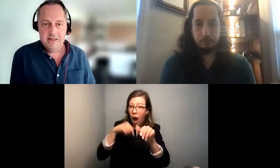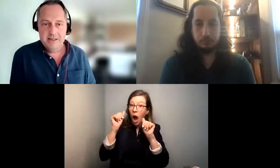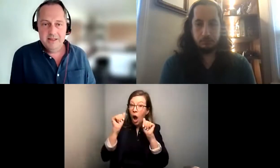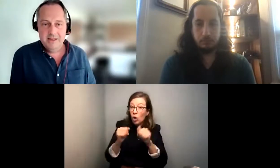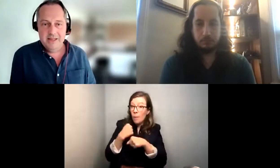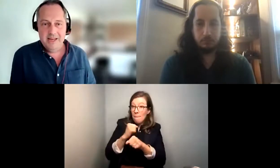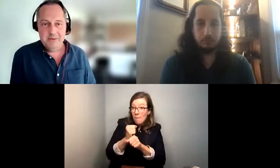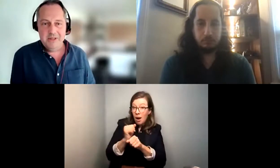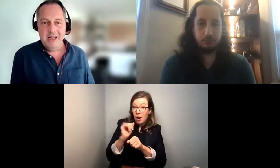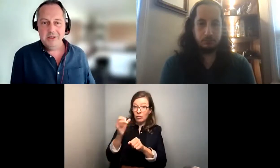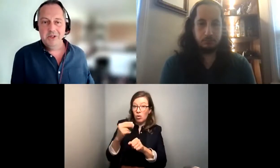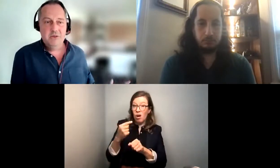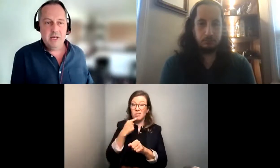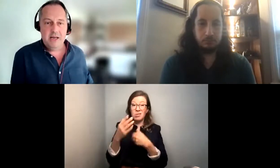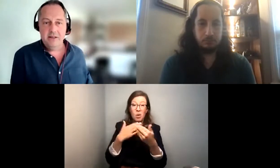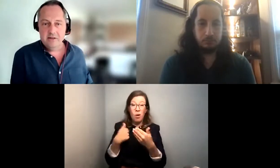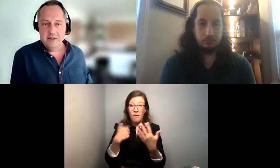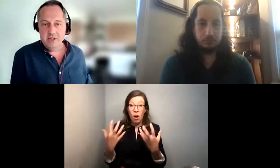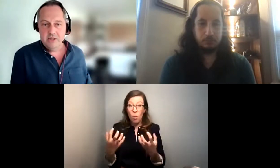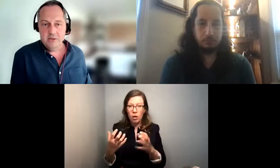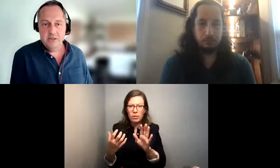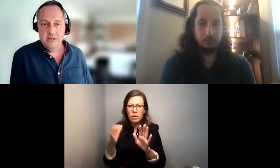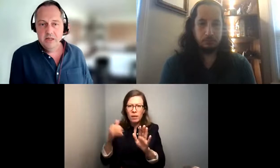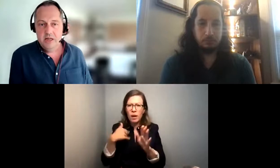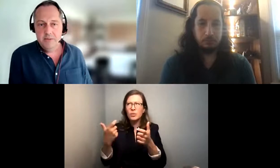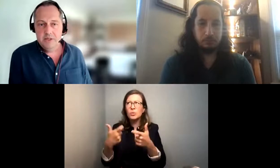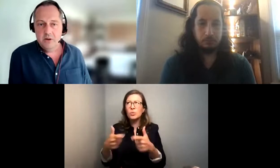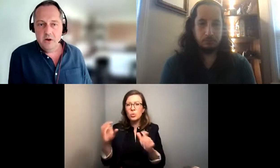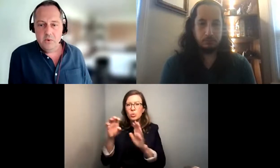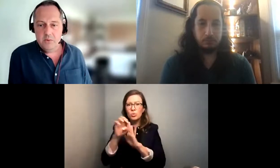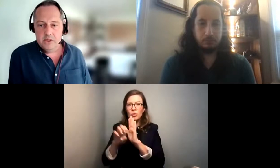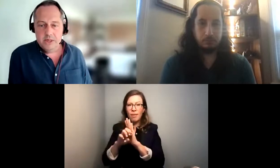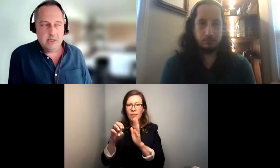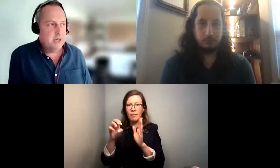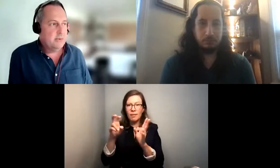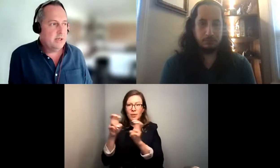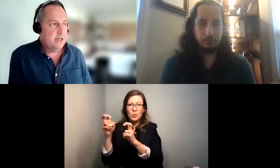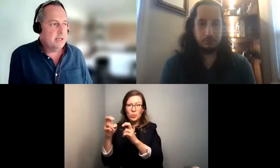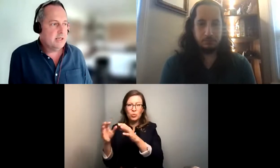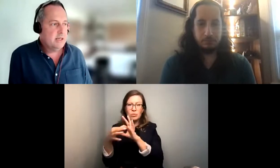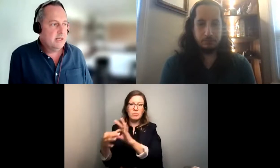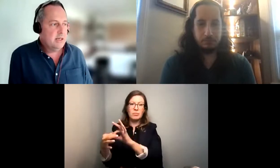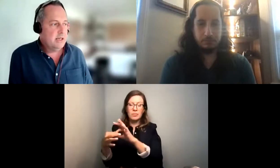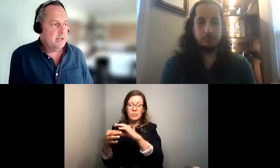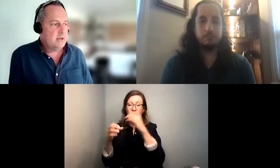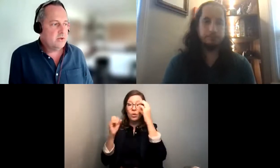say. Now, that has huge ethical issues. And so a lot of what we're doing at the moment